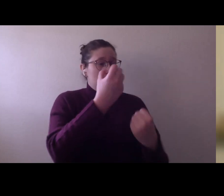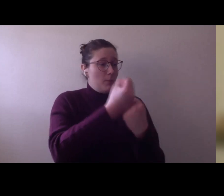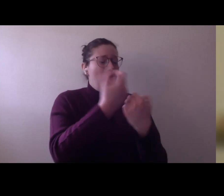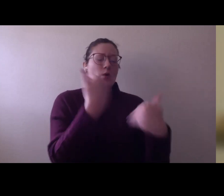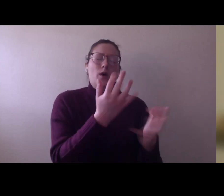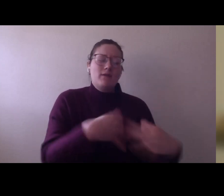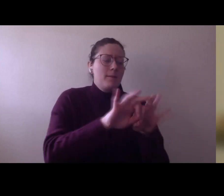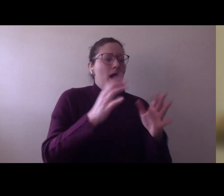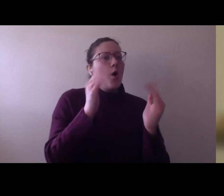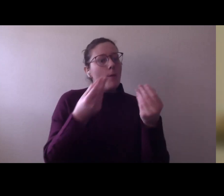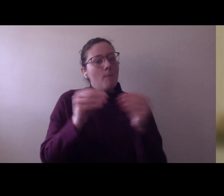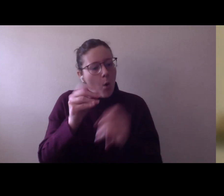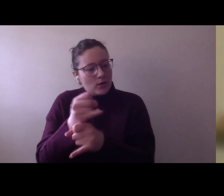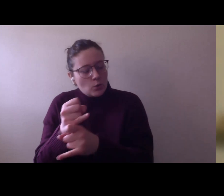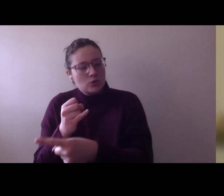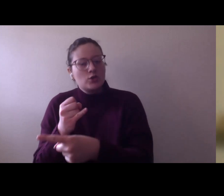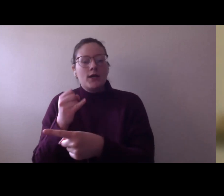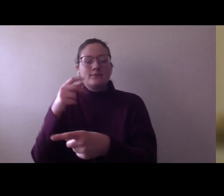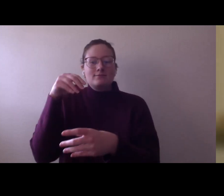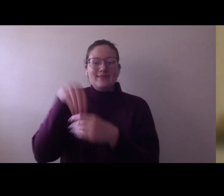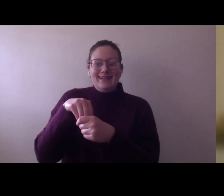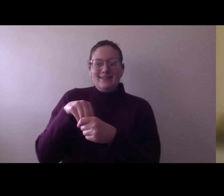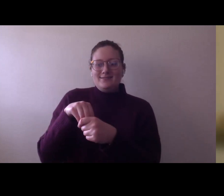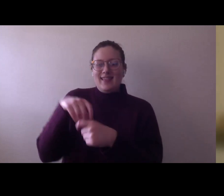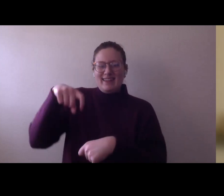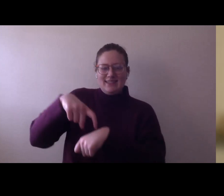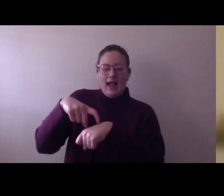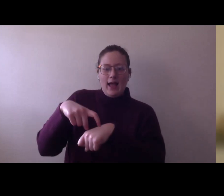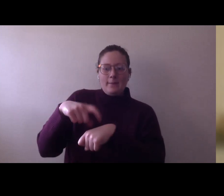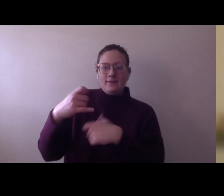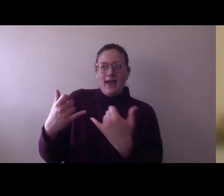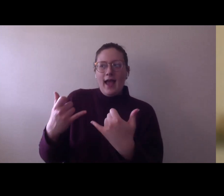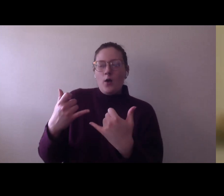more institutions in this current wave of